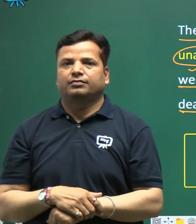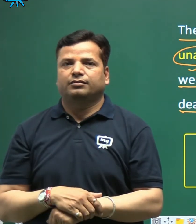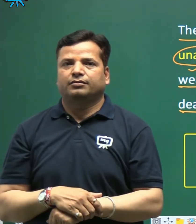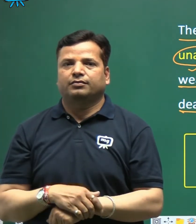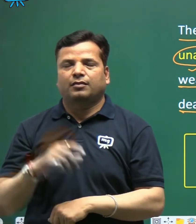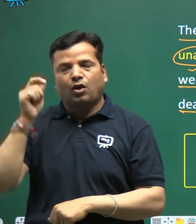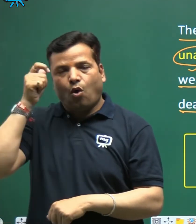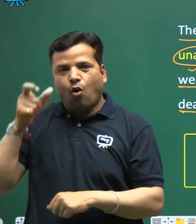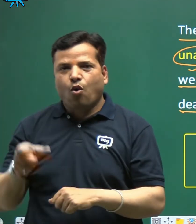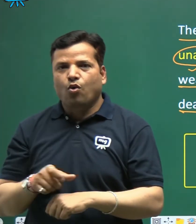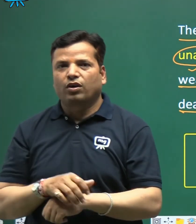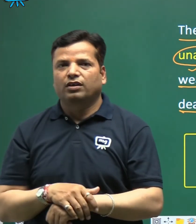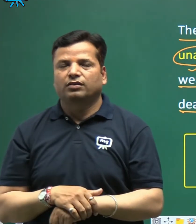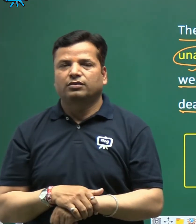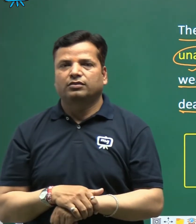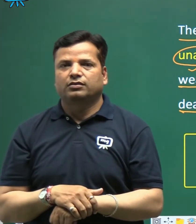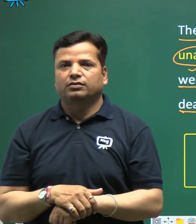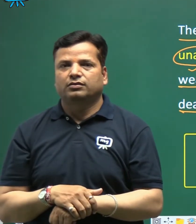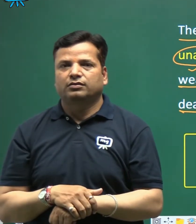cold,